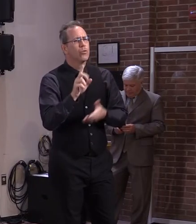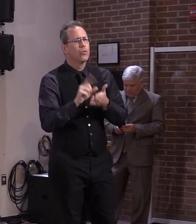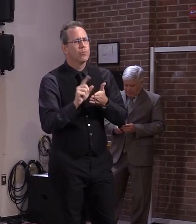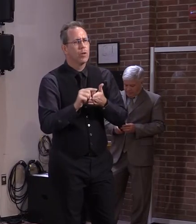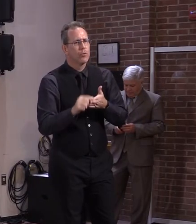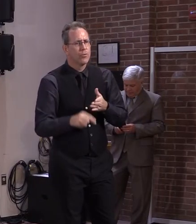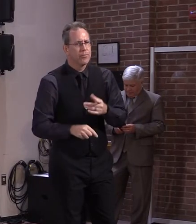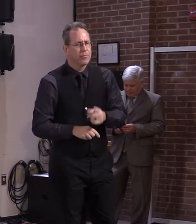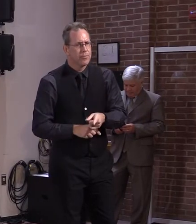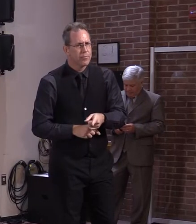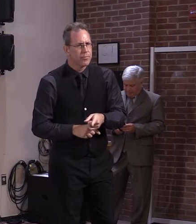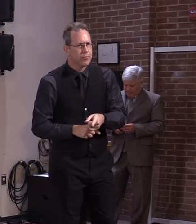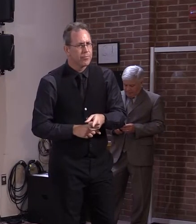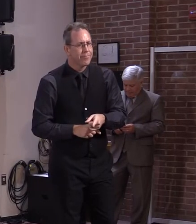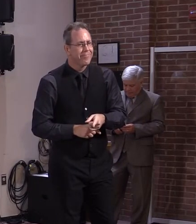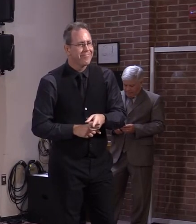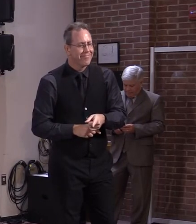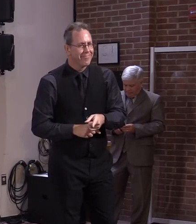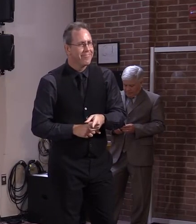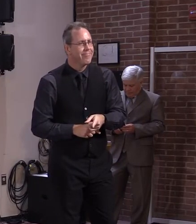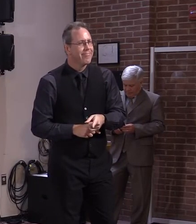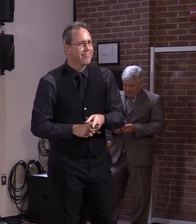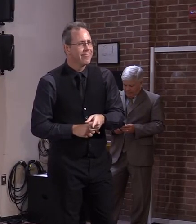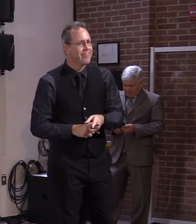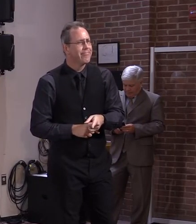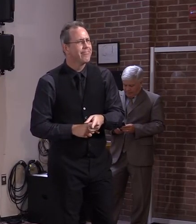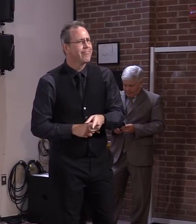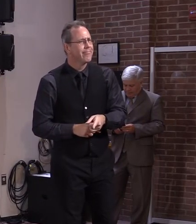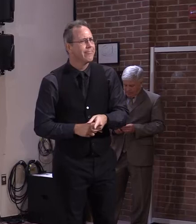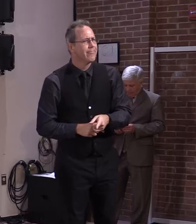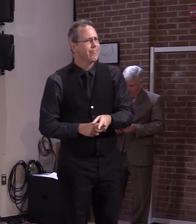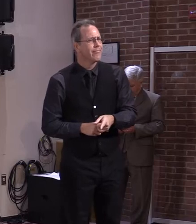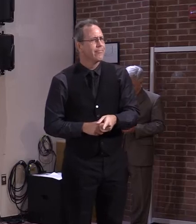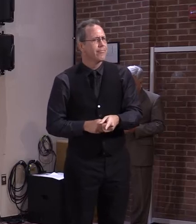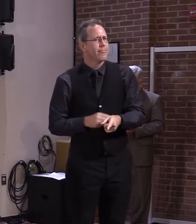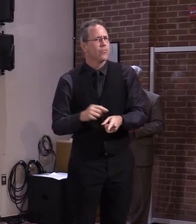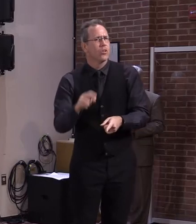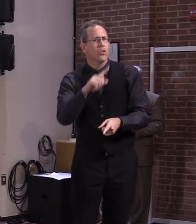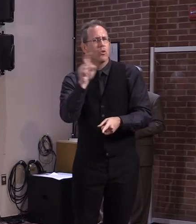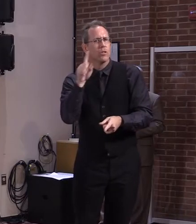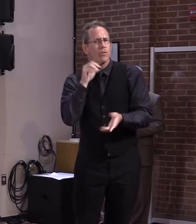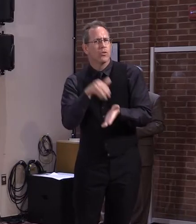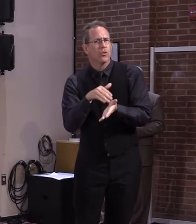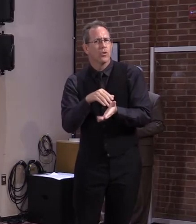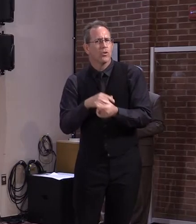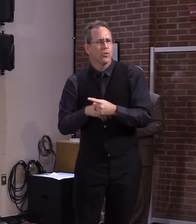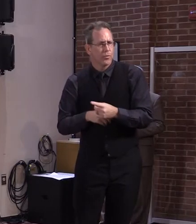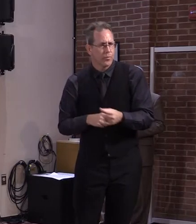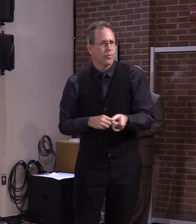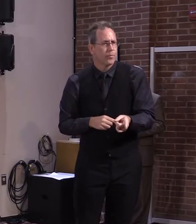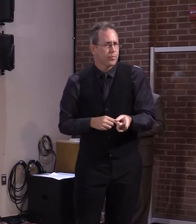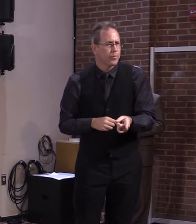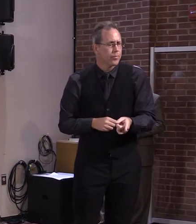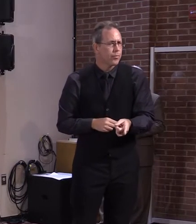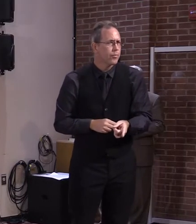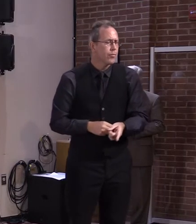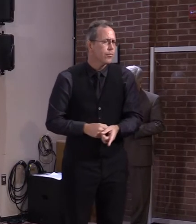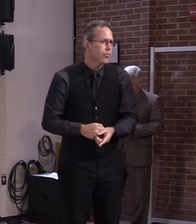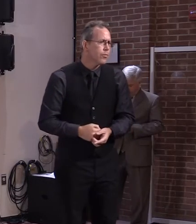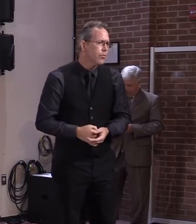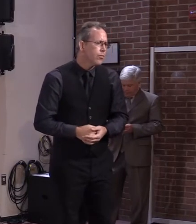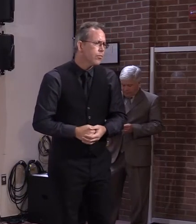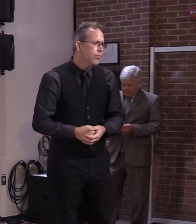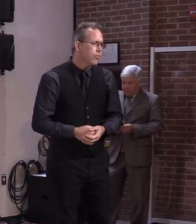Good afternoon. I have a question for Dr. Levine. I was just wondering if you could say what kinds of information you'd